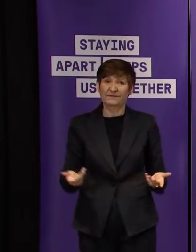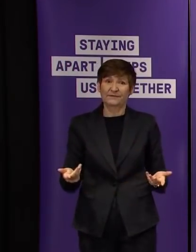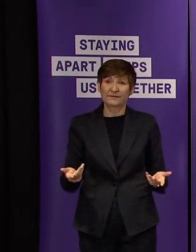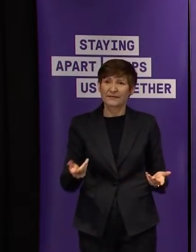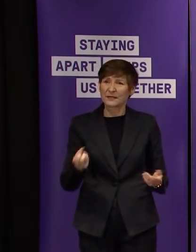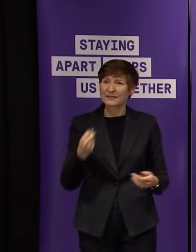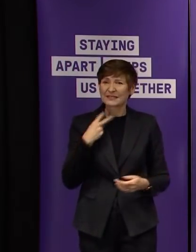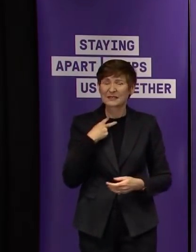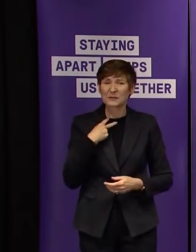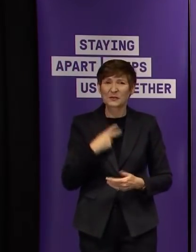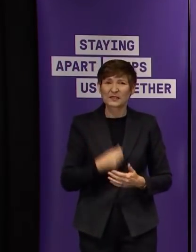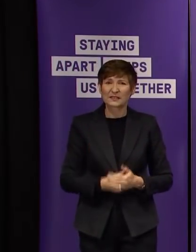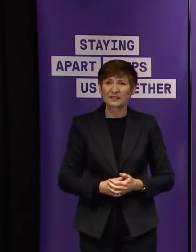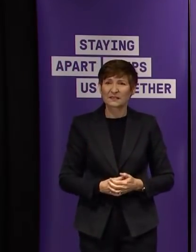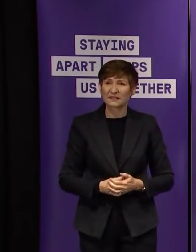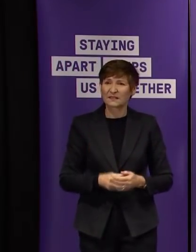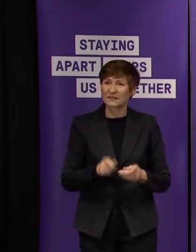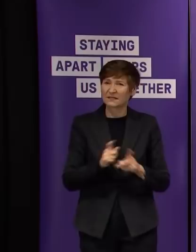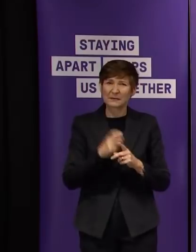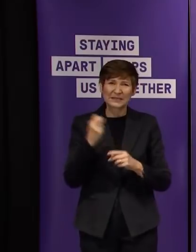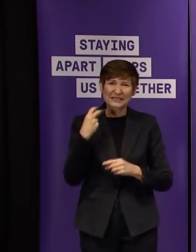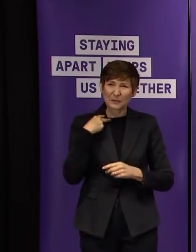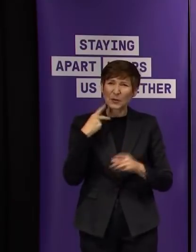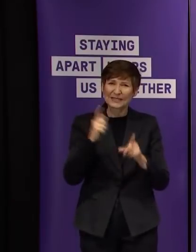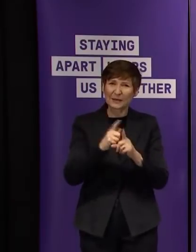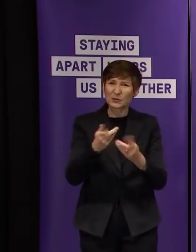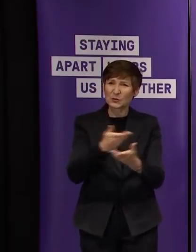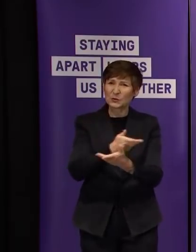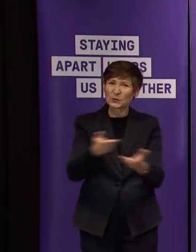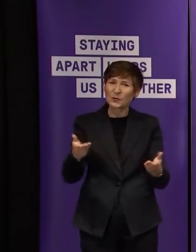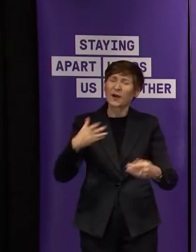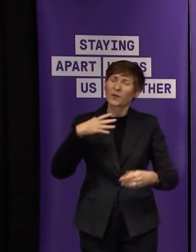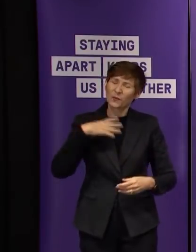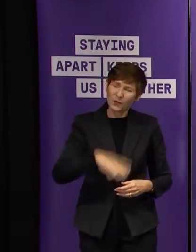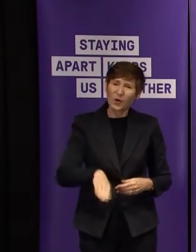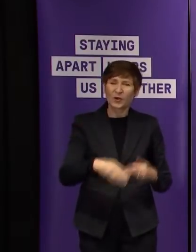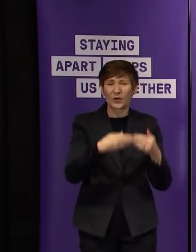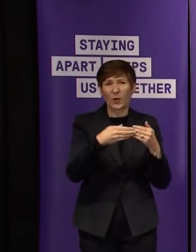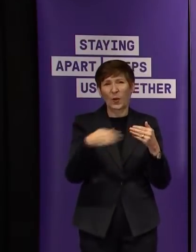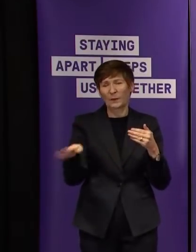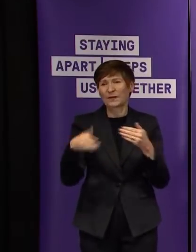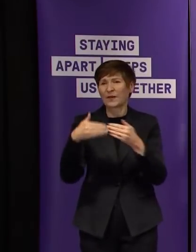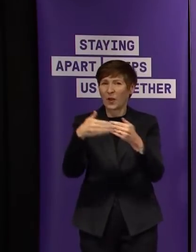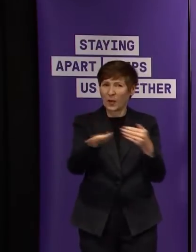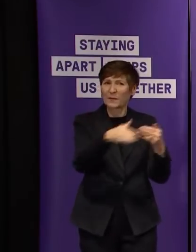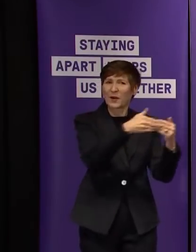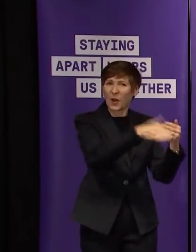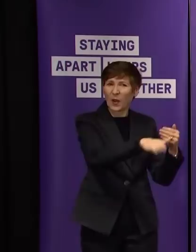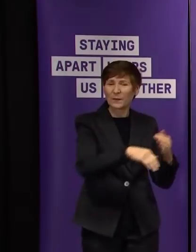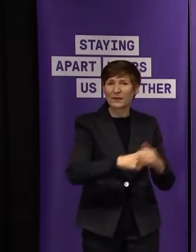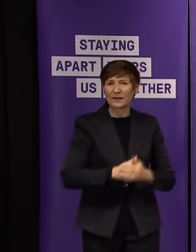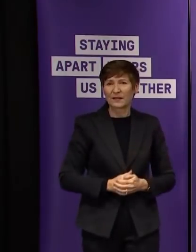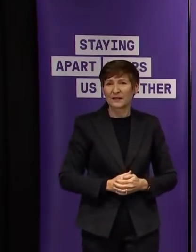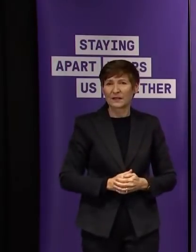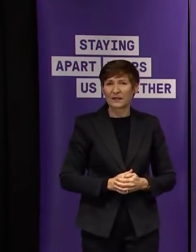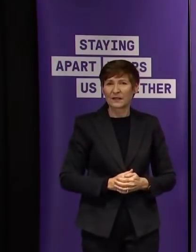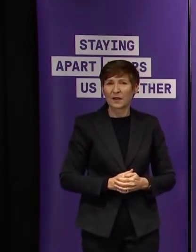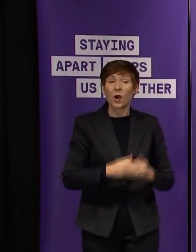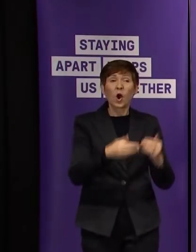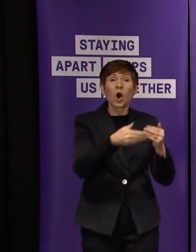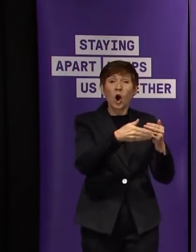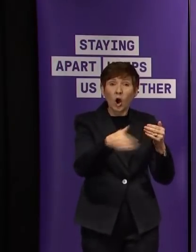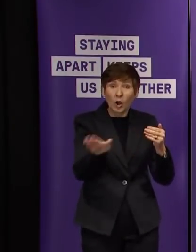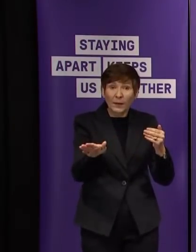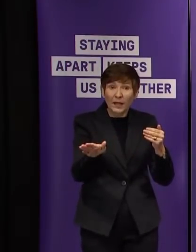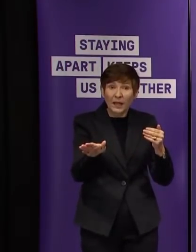that we can't open up faster. But the key point here is to open and stay open, not